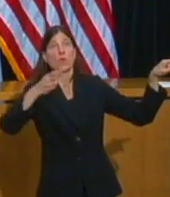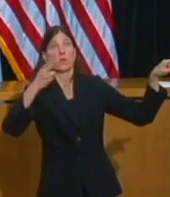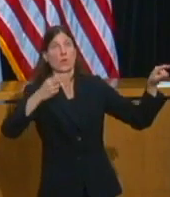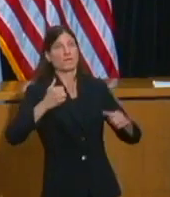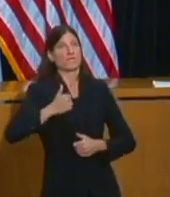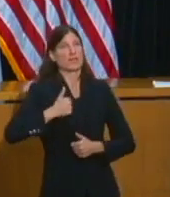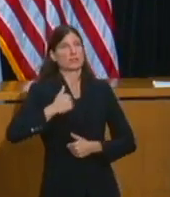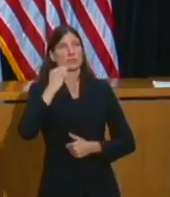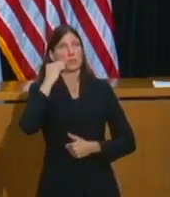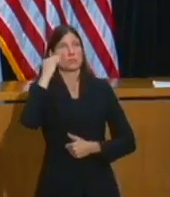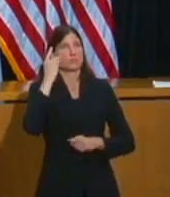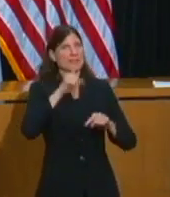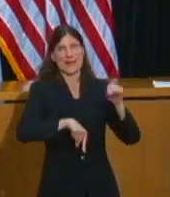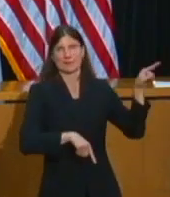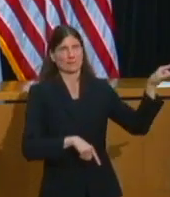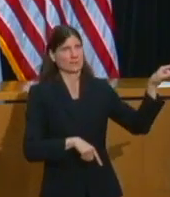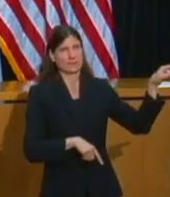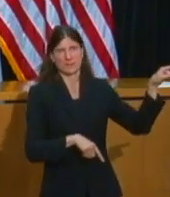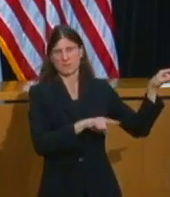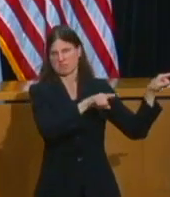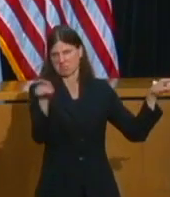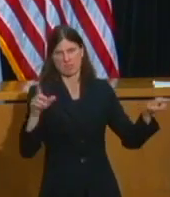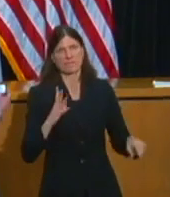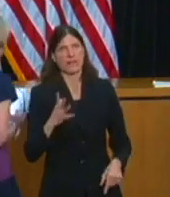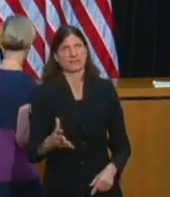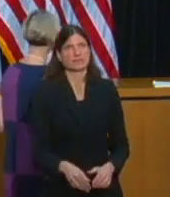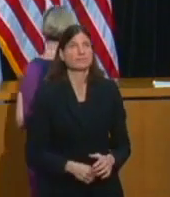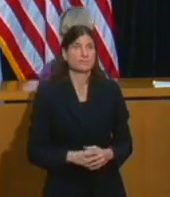that, Governor Baker.